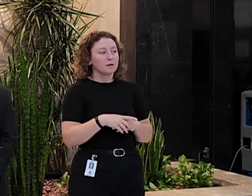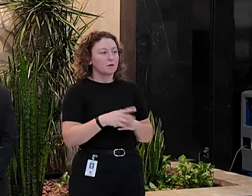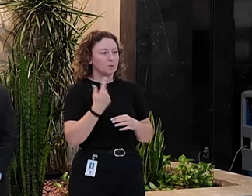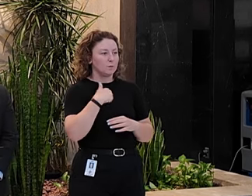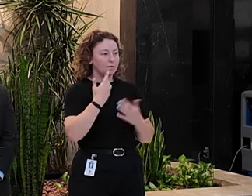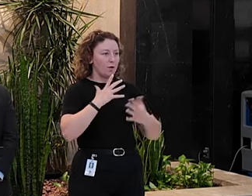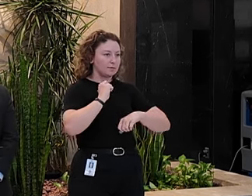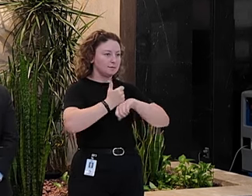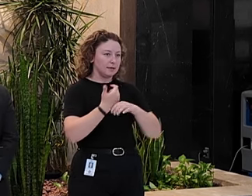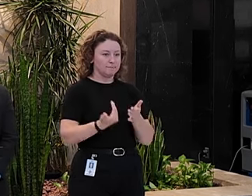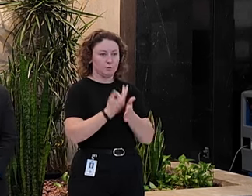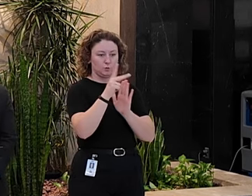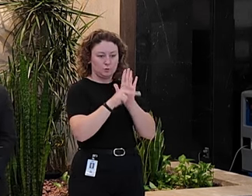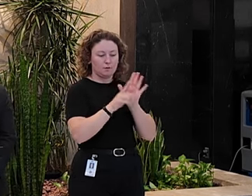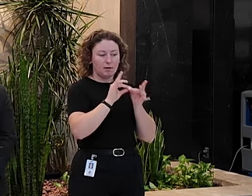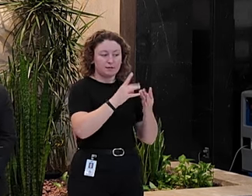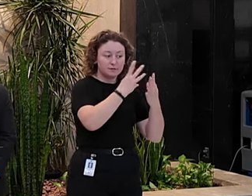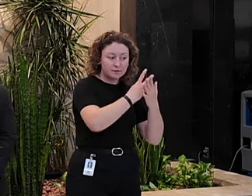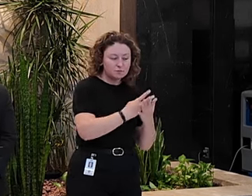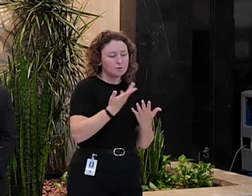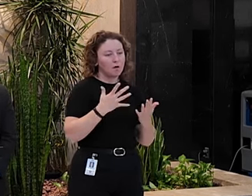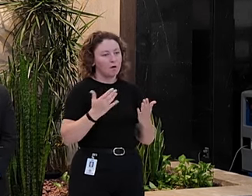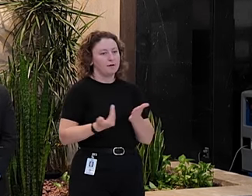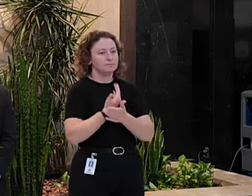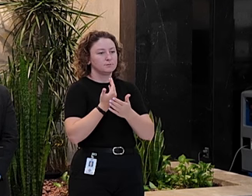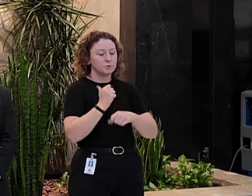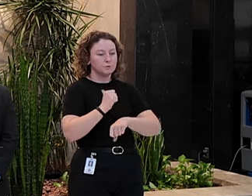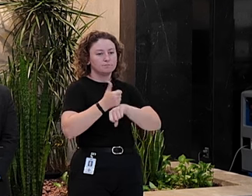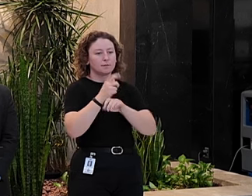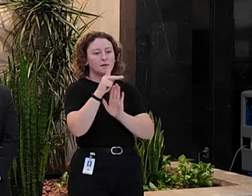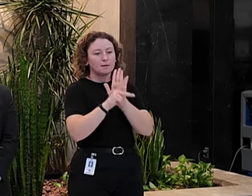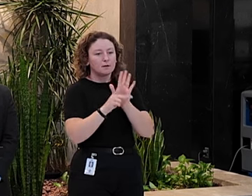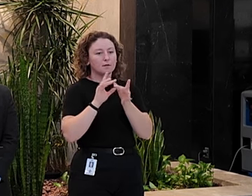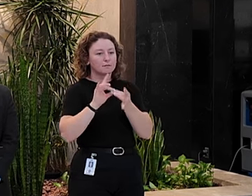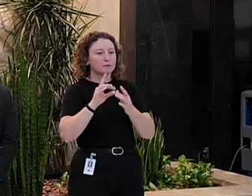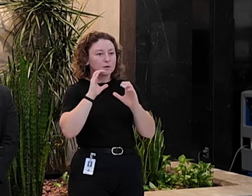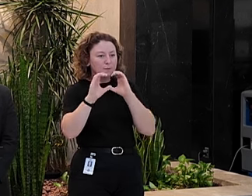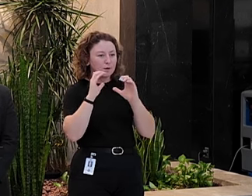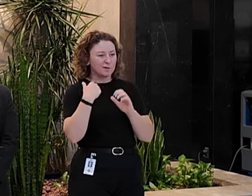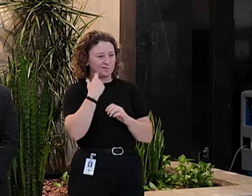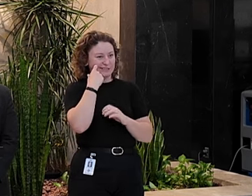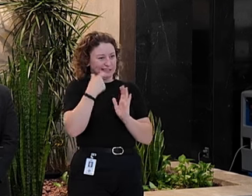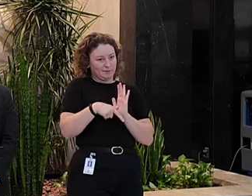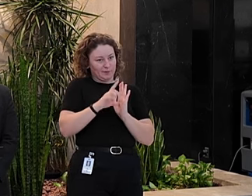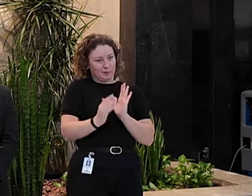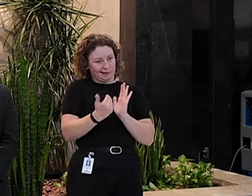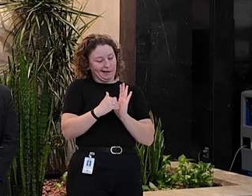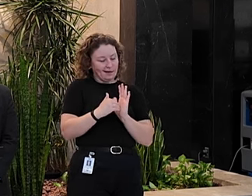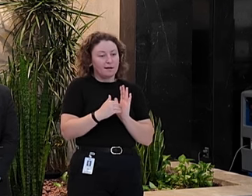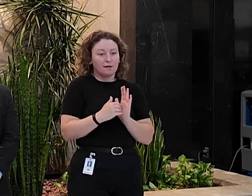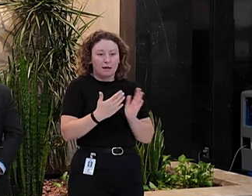already set up some protocols for the filters, and we've already set up some protocols for communications, which we just went through again.